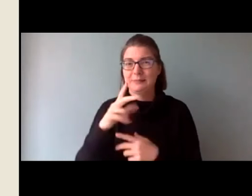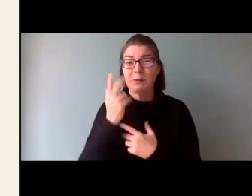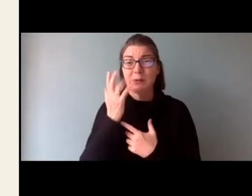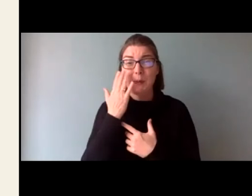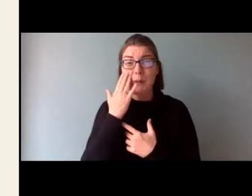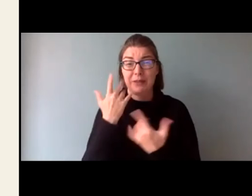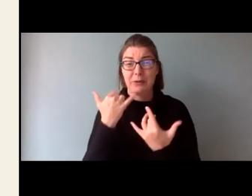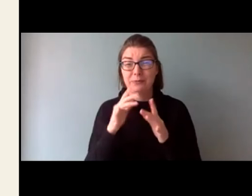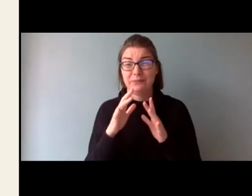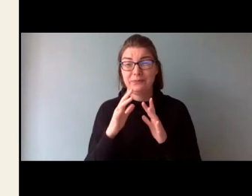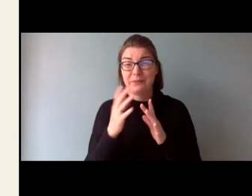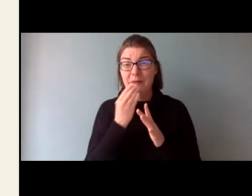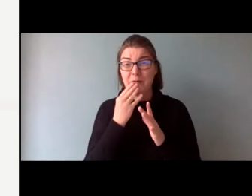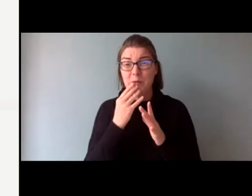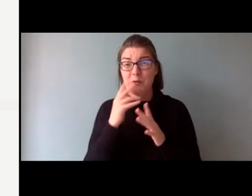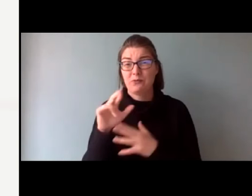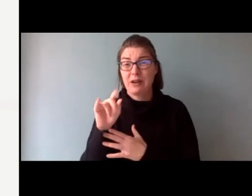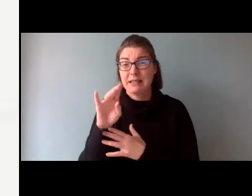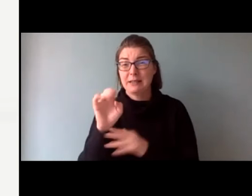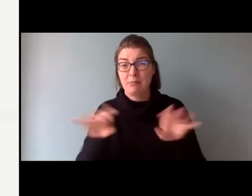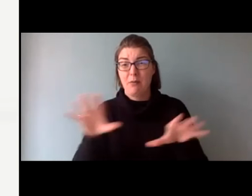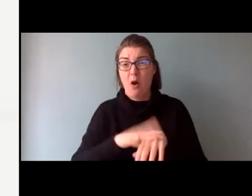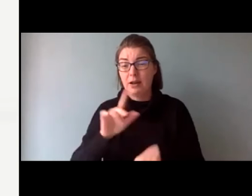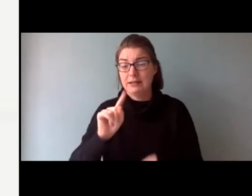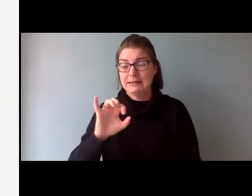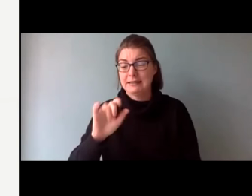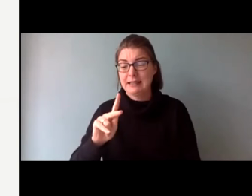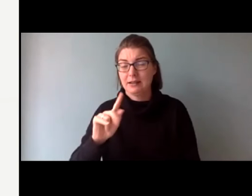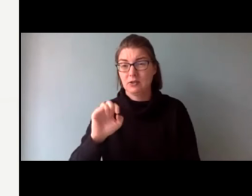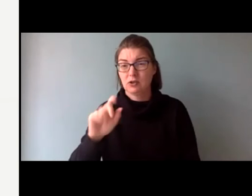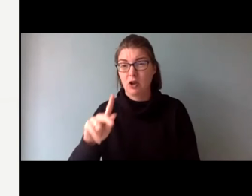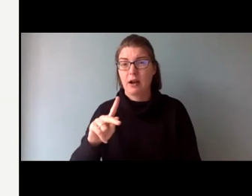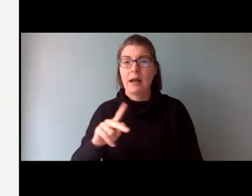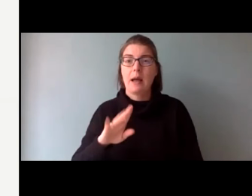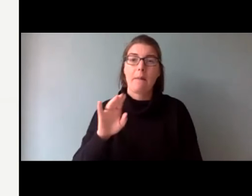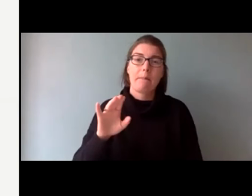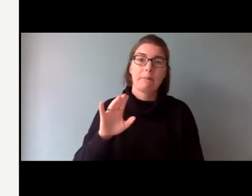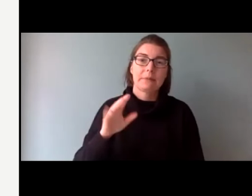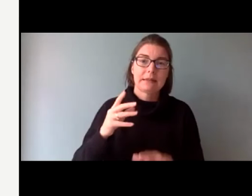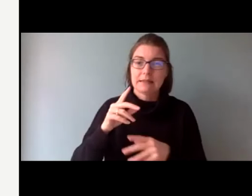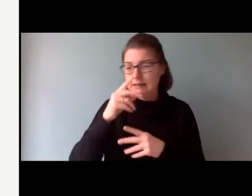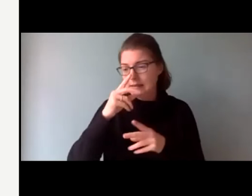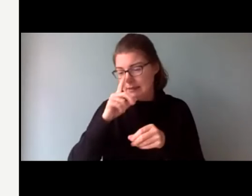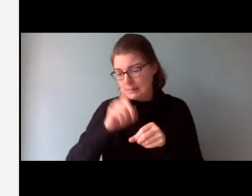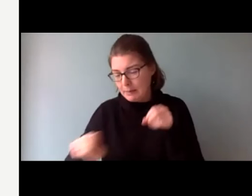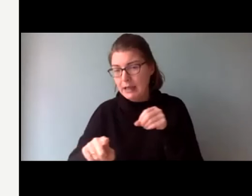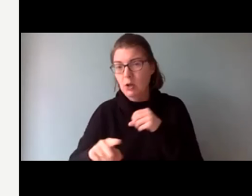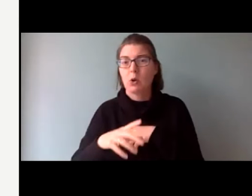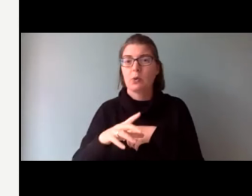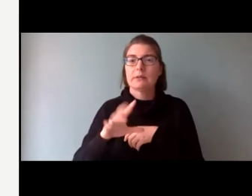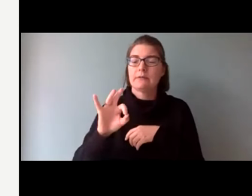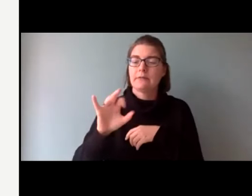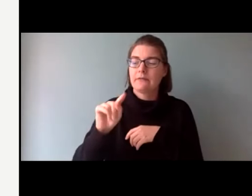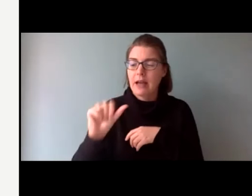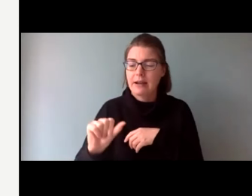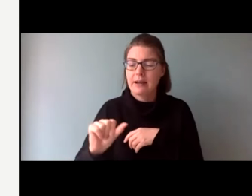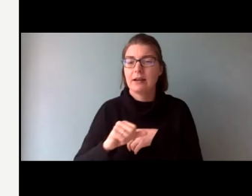recipe that's going around on TikTok, which is you kind of bake a lot of tomatoes and feta and shrimp and so lemon